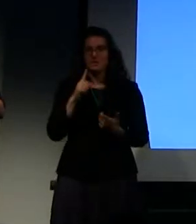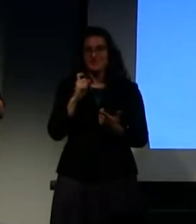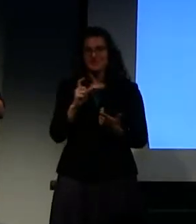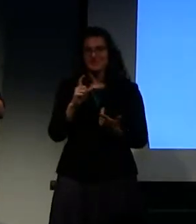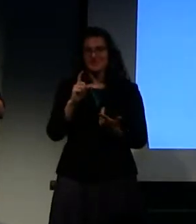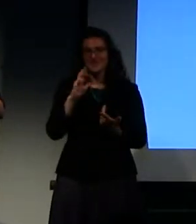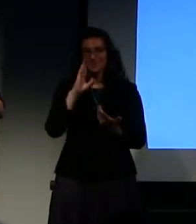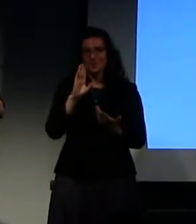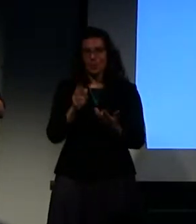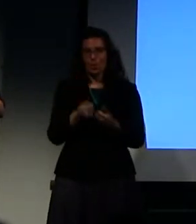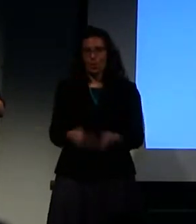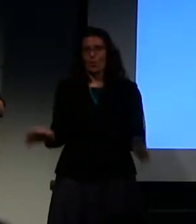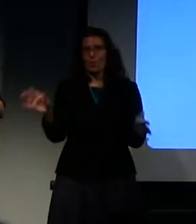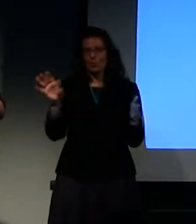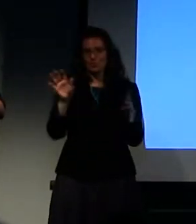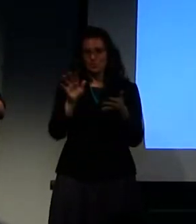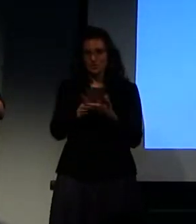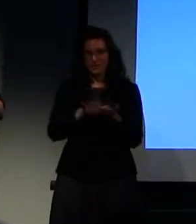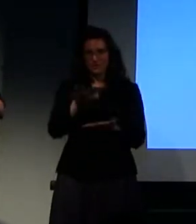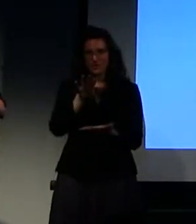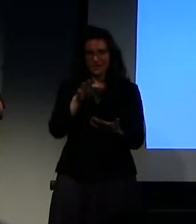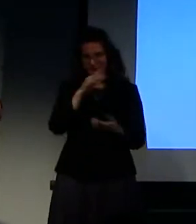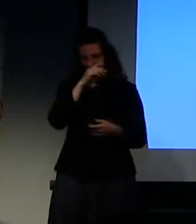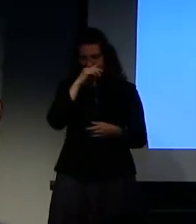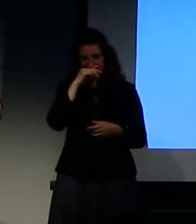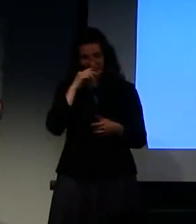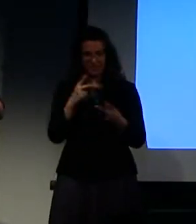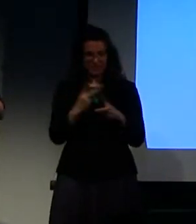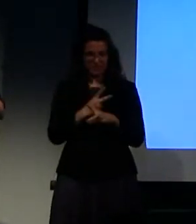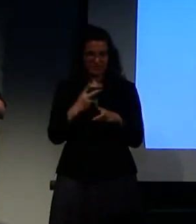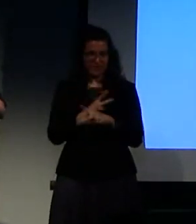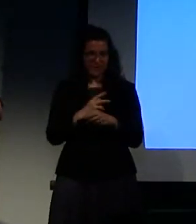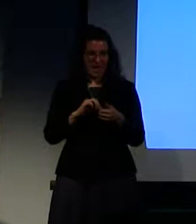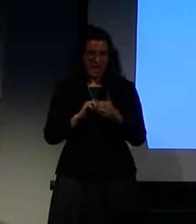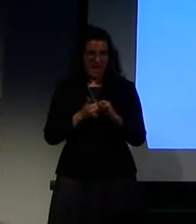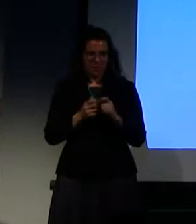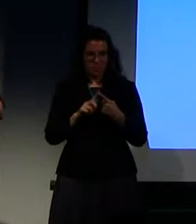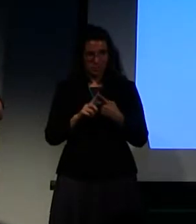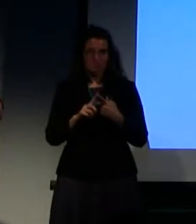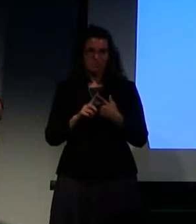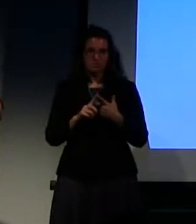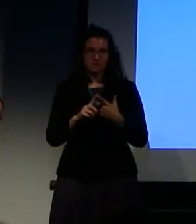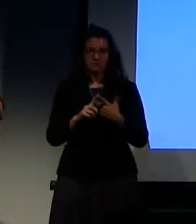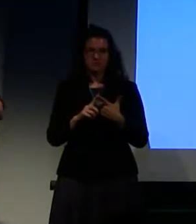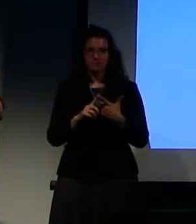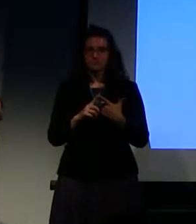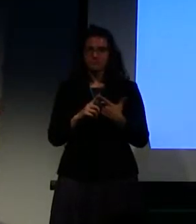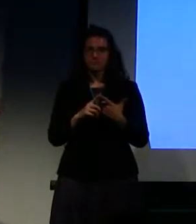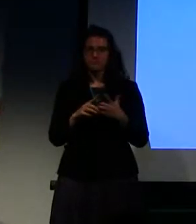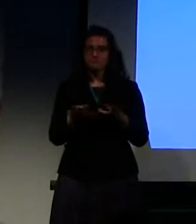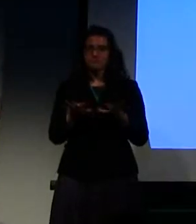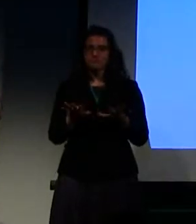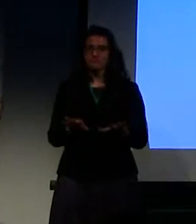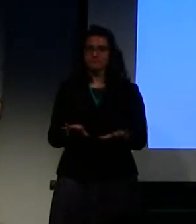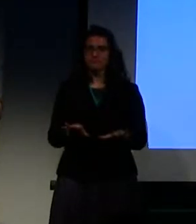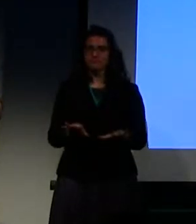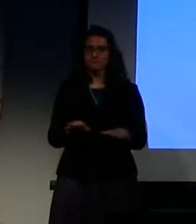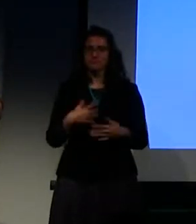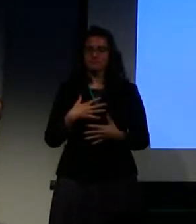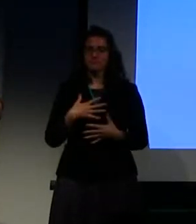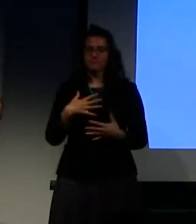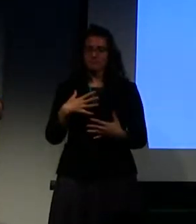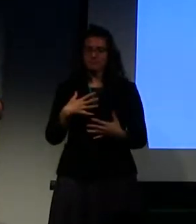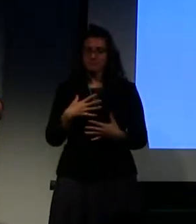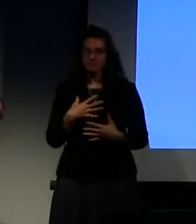abstract. And so finding a way to just settle into breathing and experiencing